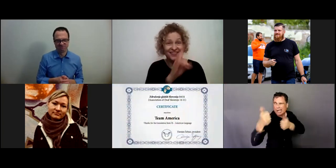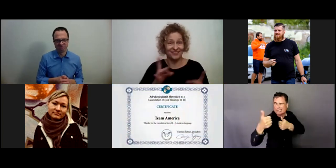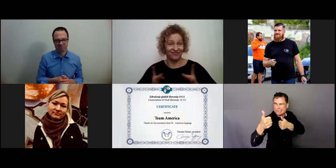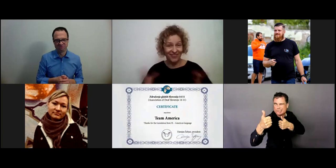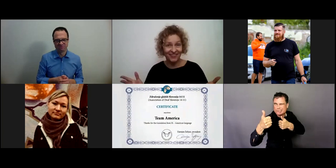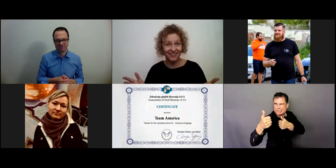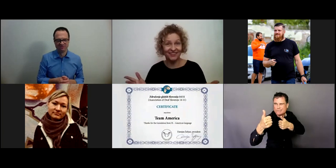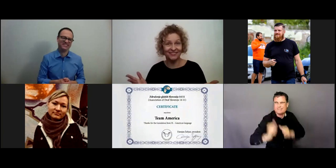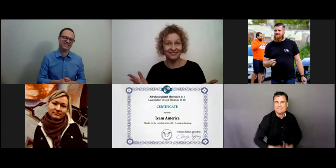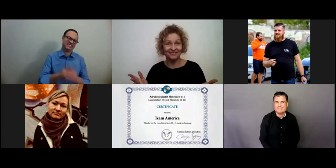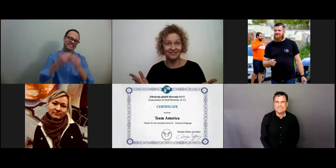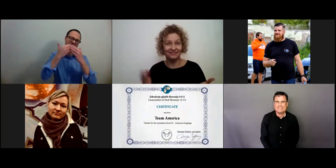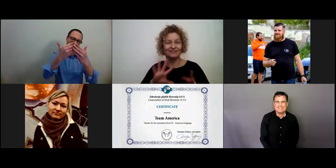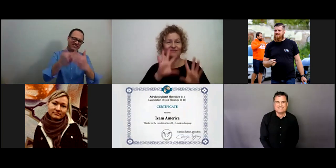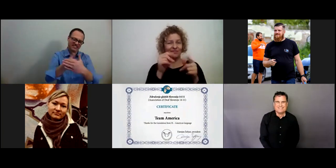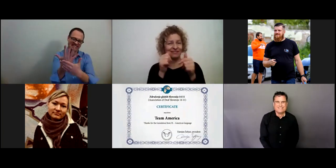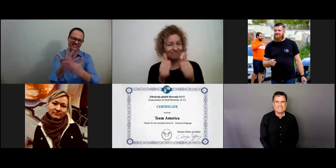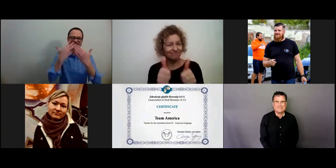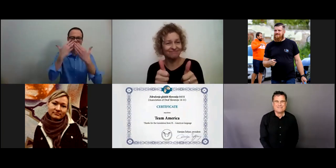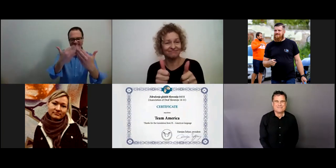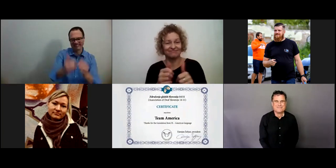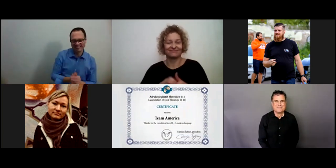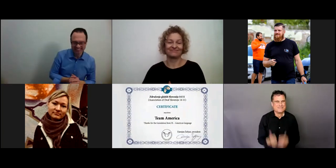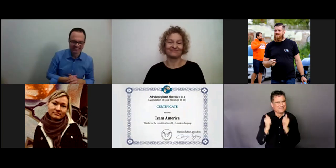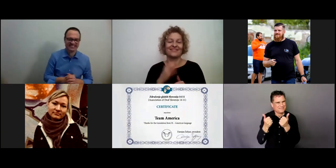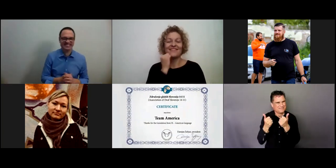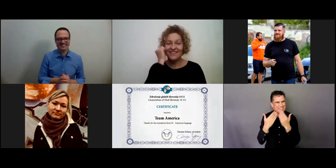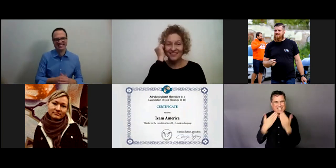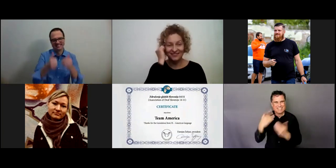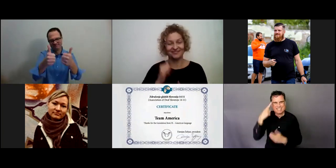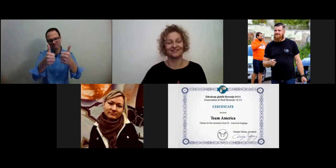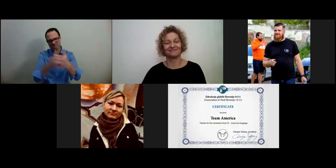and looking forward to 2021.